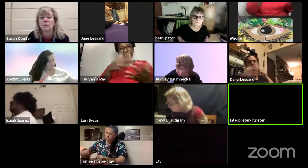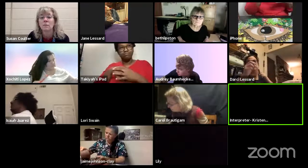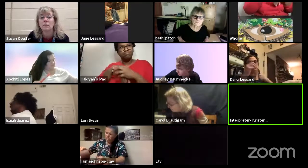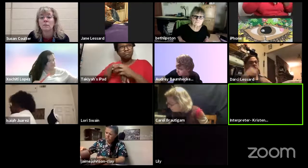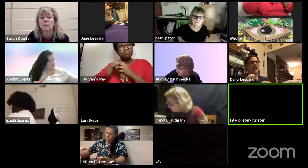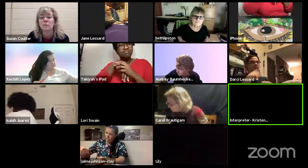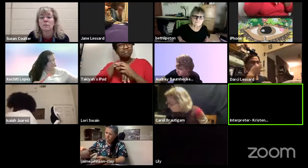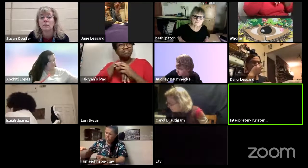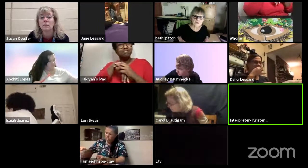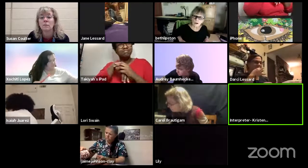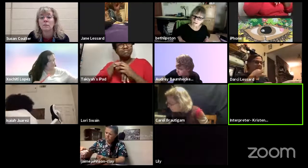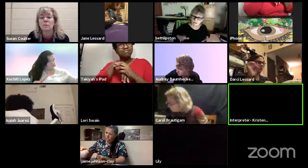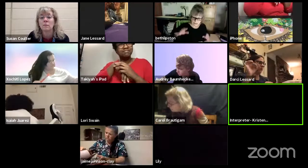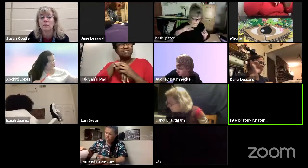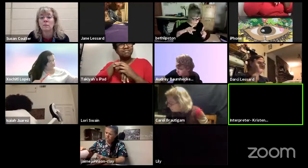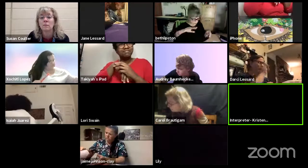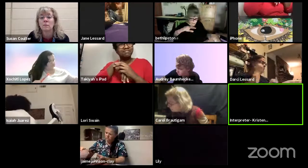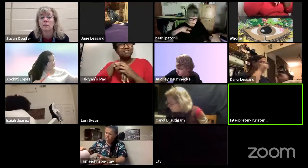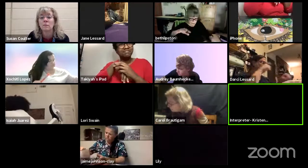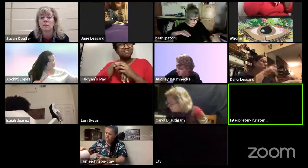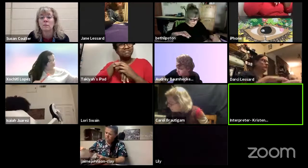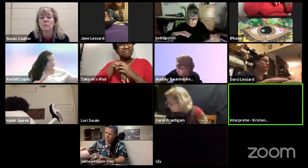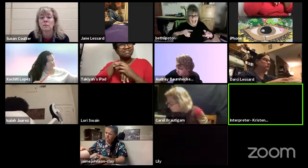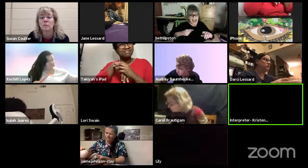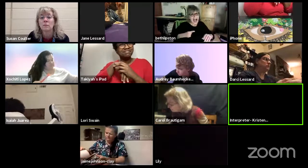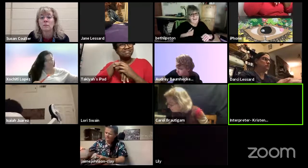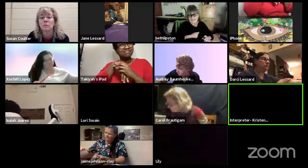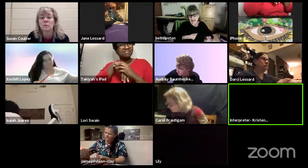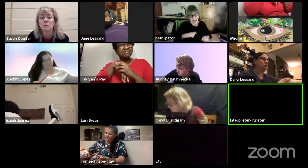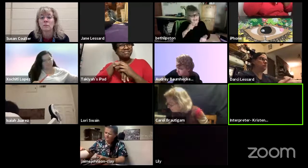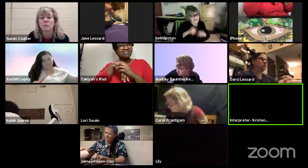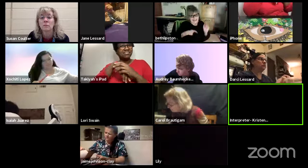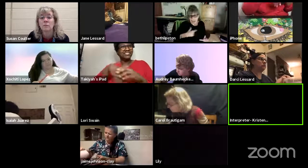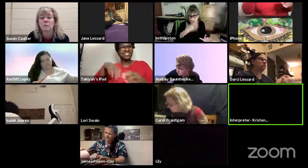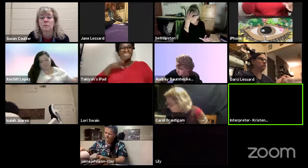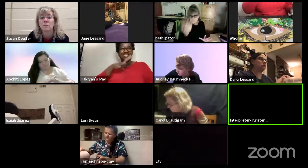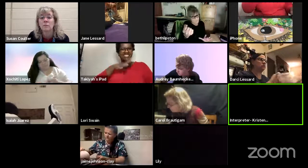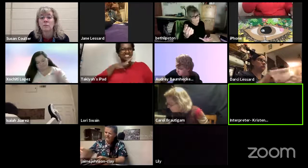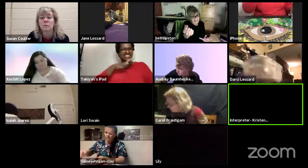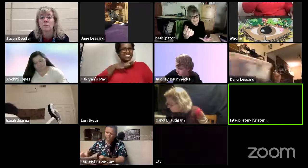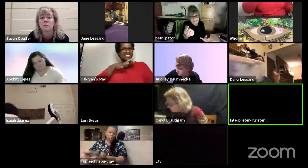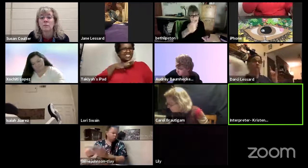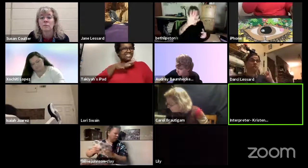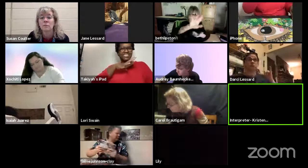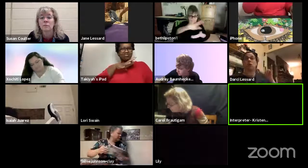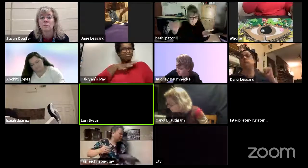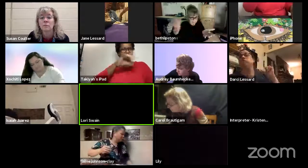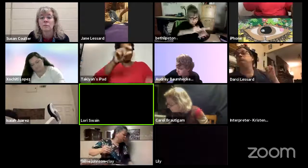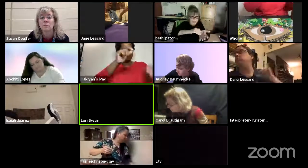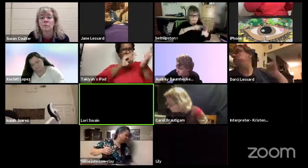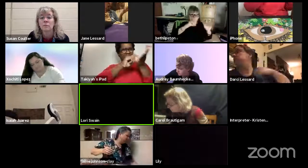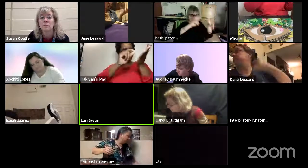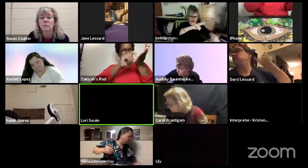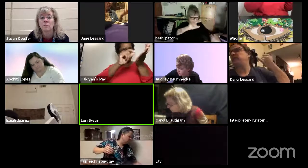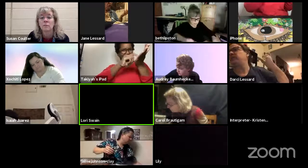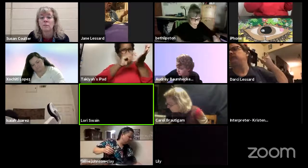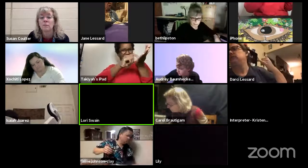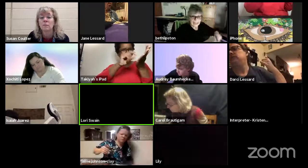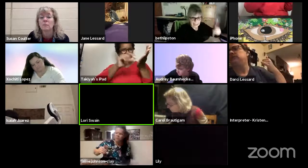art. So come take a look. Oh, I'm sorry. I can't memorize that date. Can you say